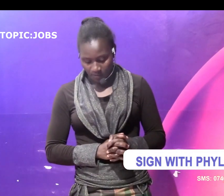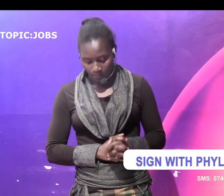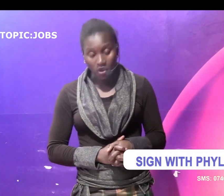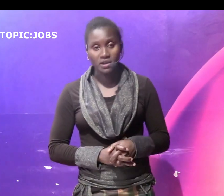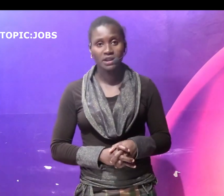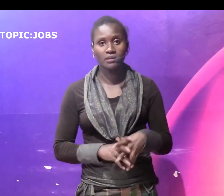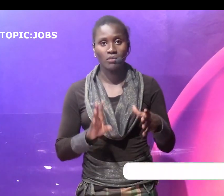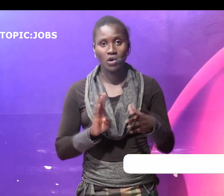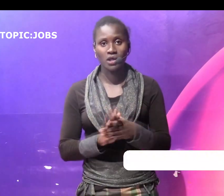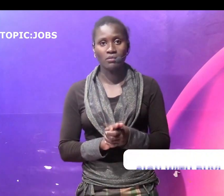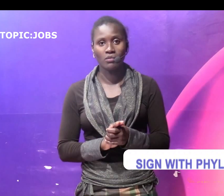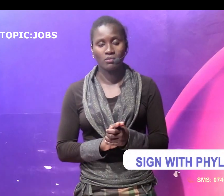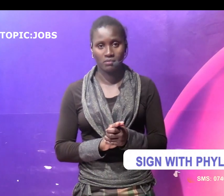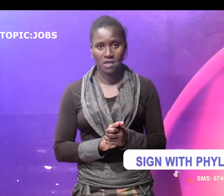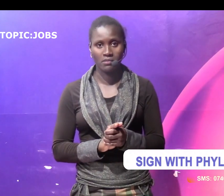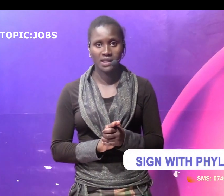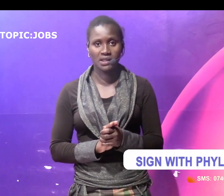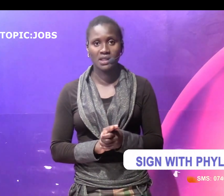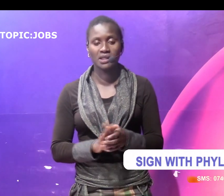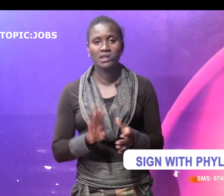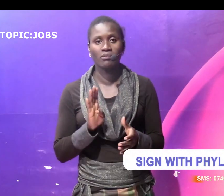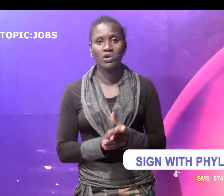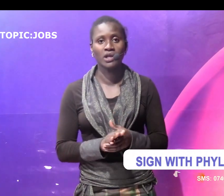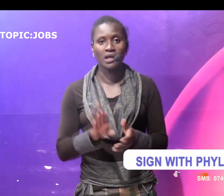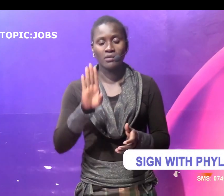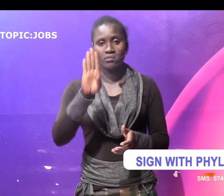Board members. This is the board,